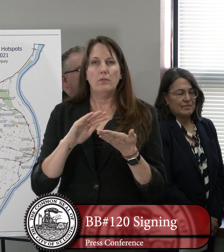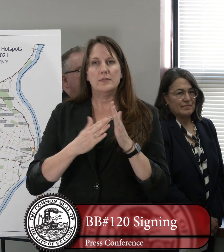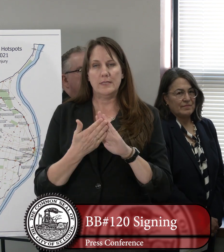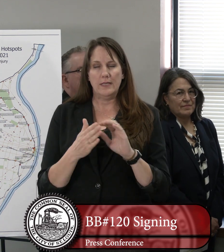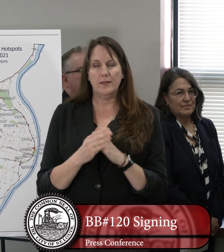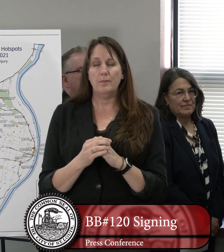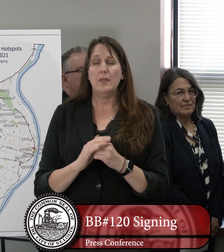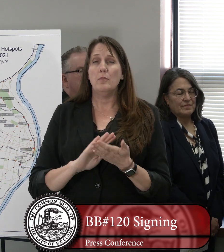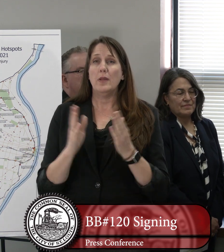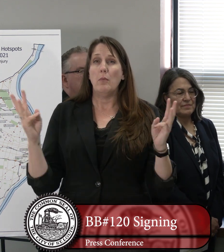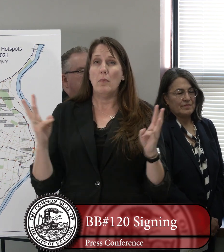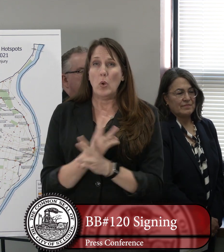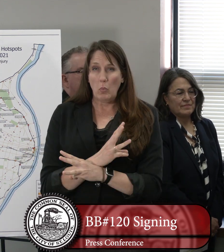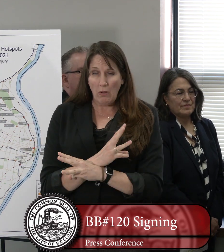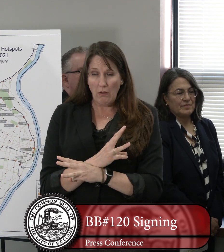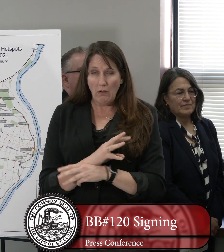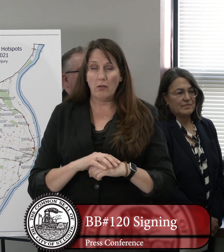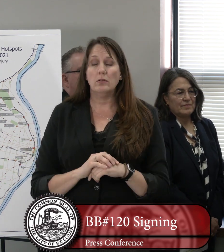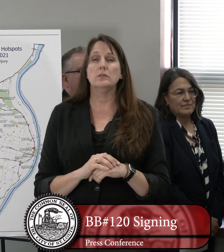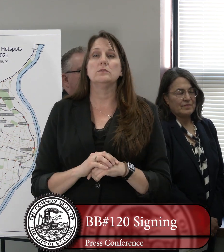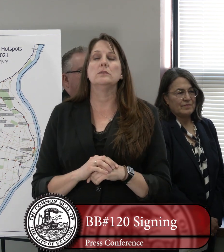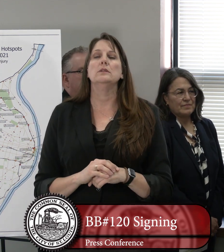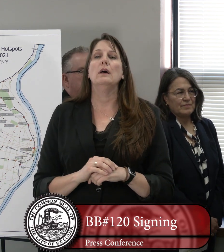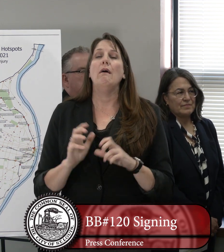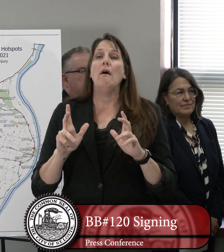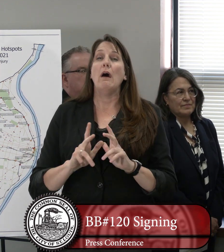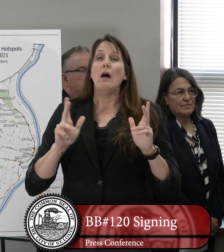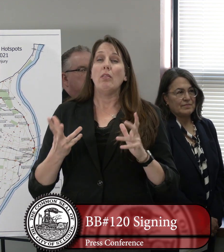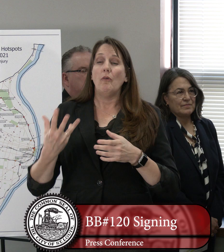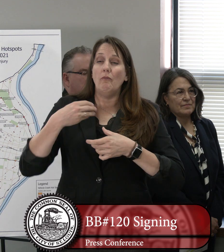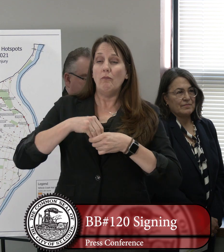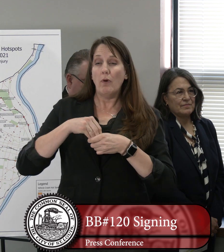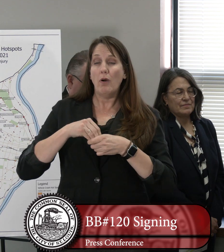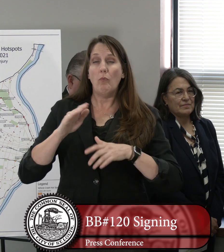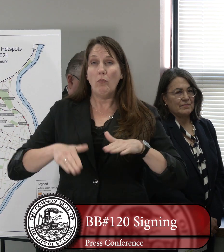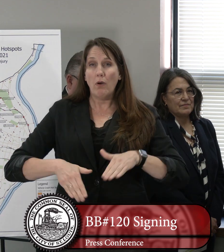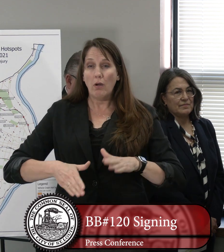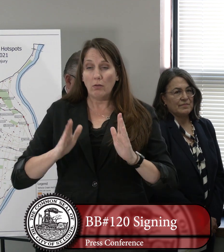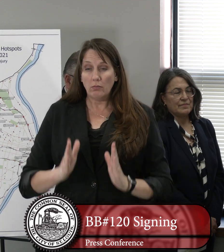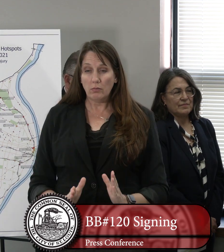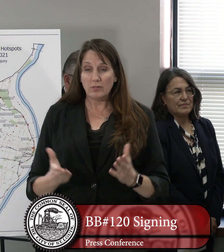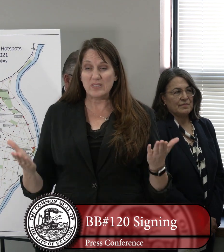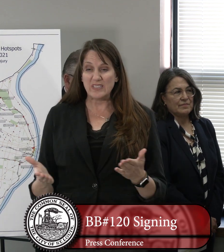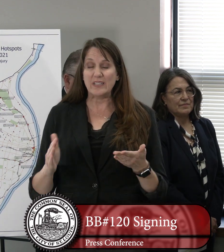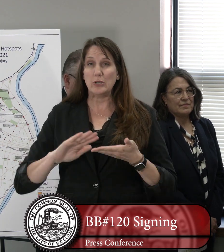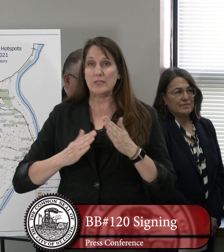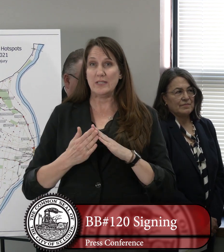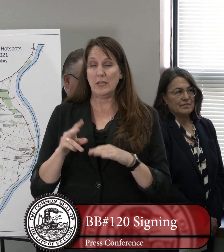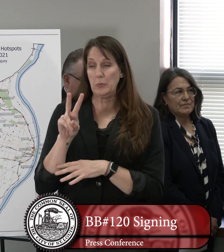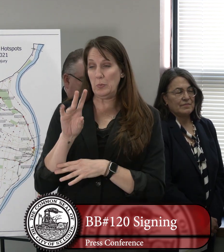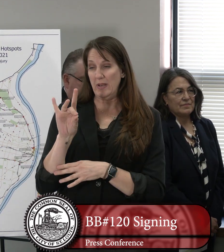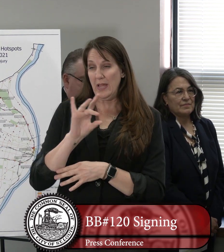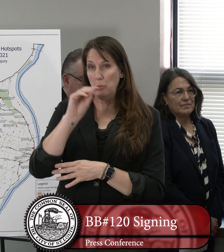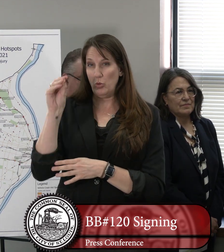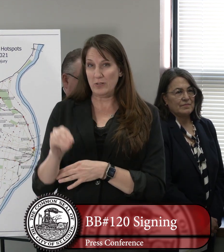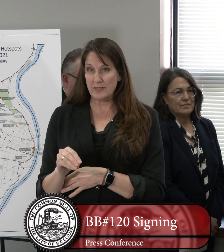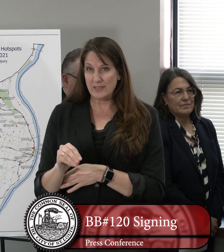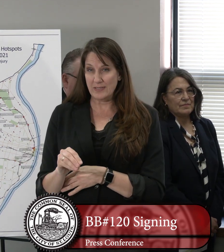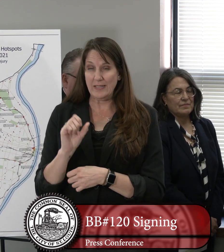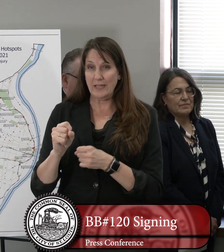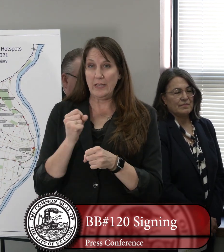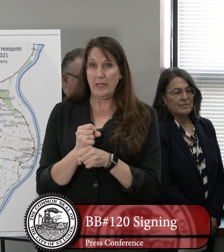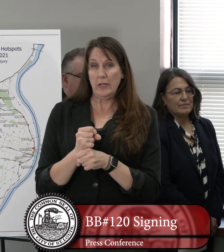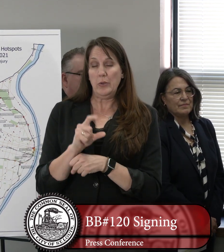17% of fatal traffic crashes in the U.S. involved pedestrians. In the city of St. Louis, that figure was 28% in